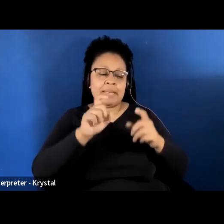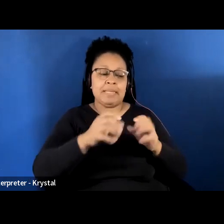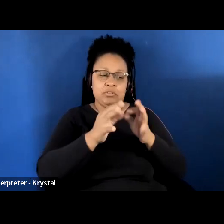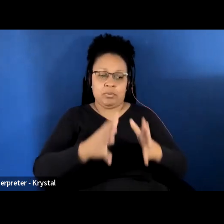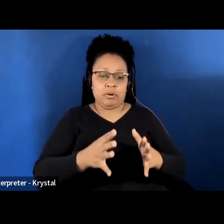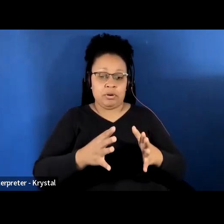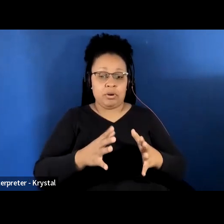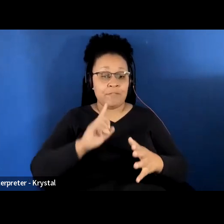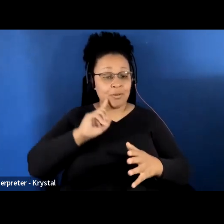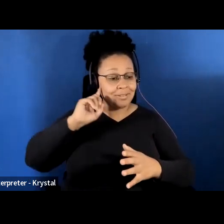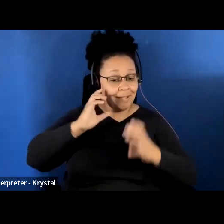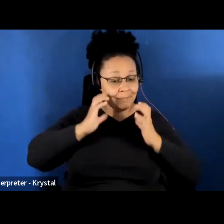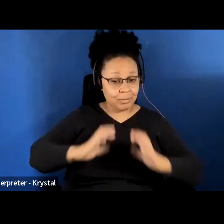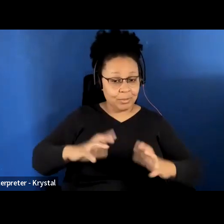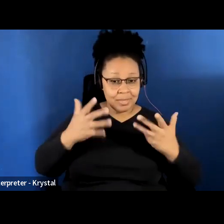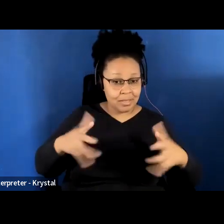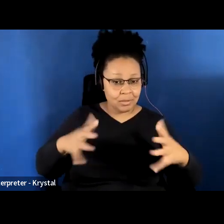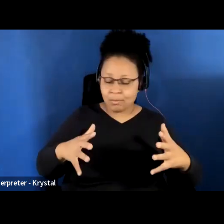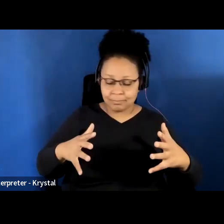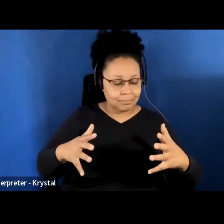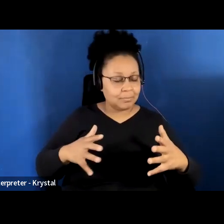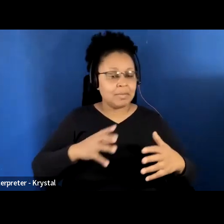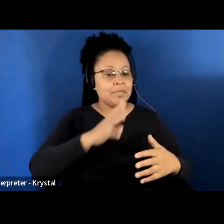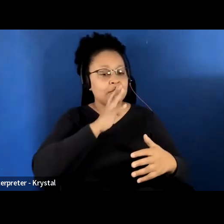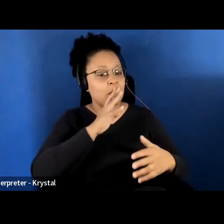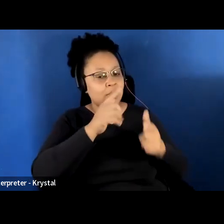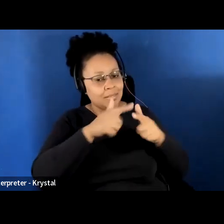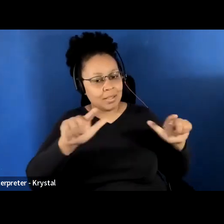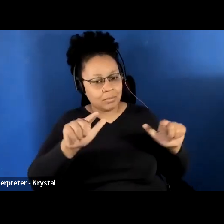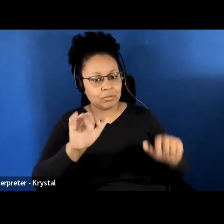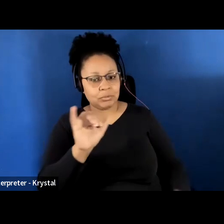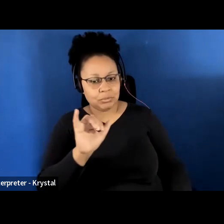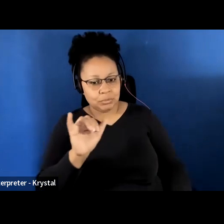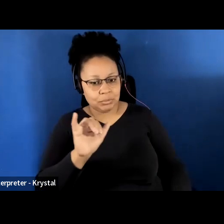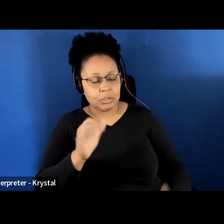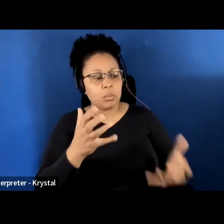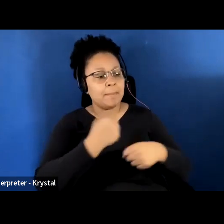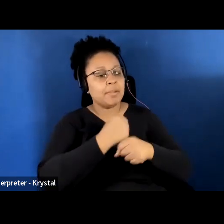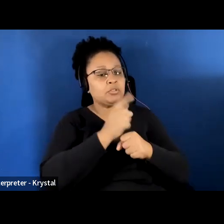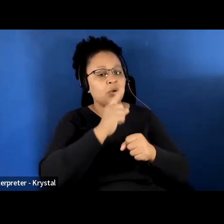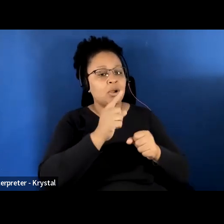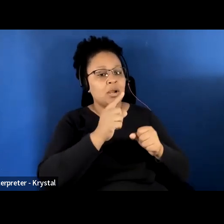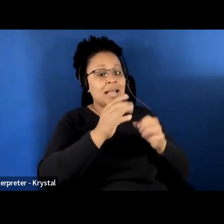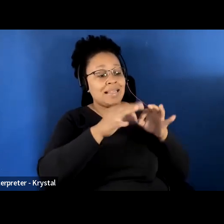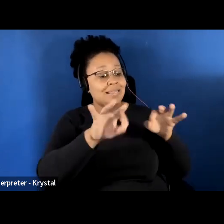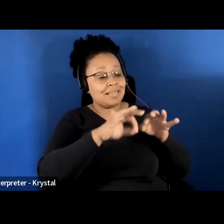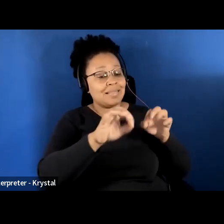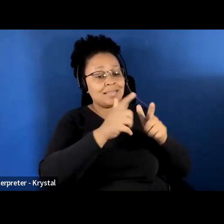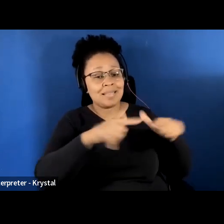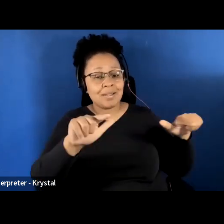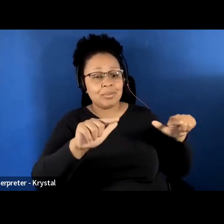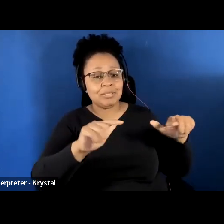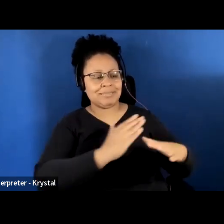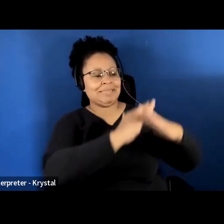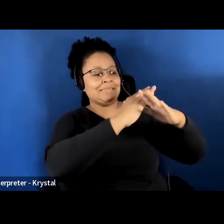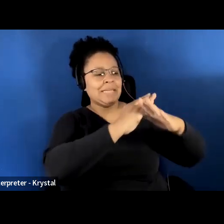well. You want to make sure that that language isn't a barrier. And sometimes we think, oh yeah, I understand well